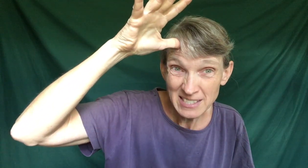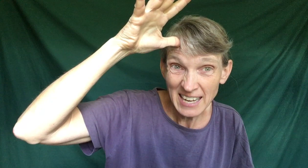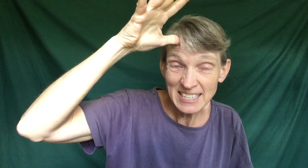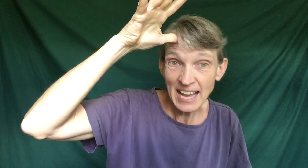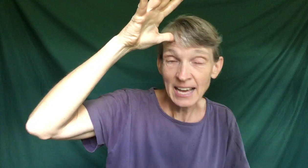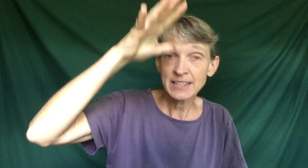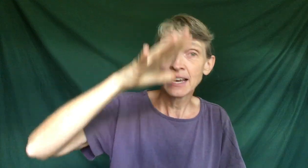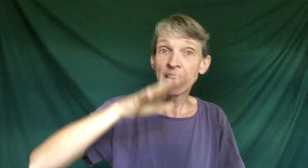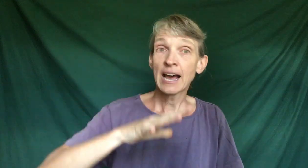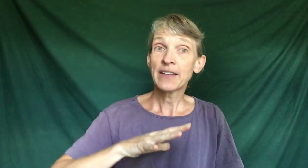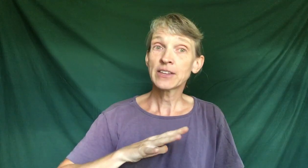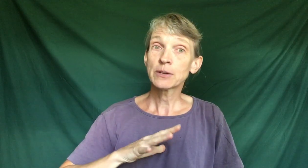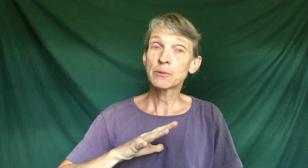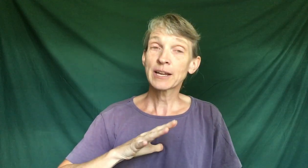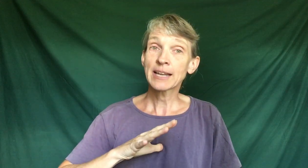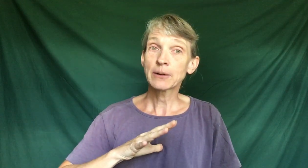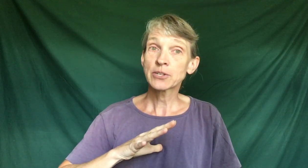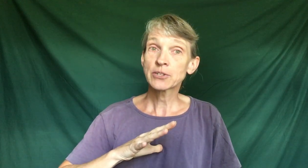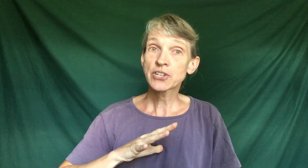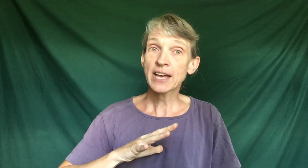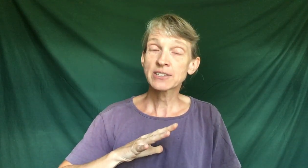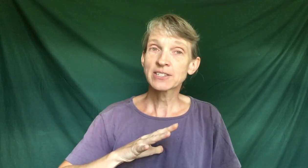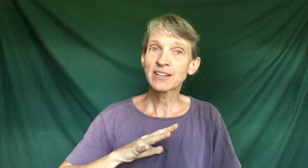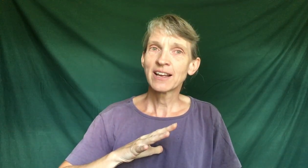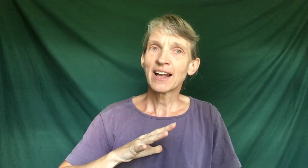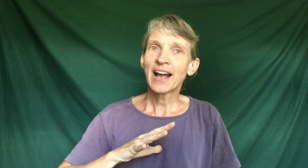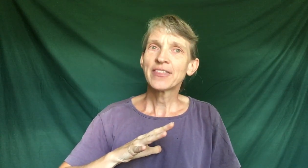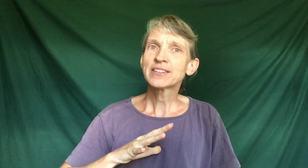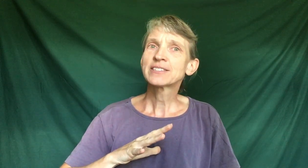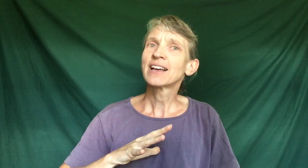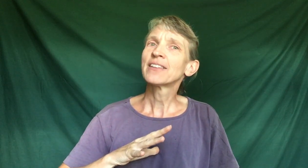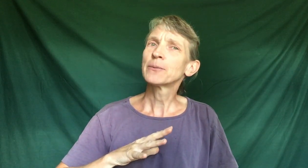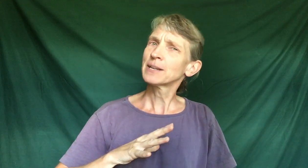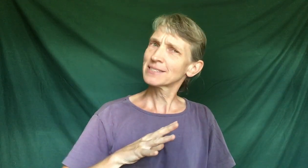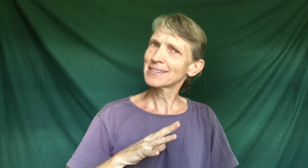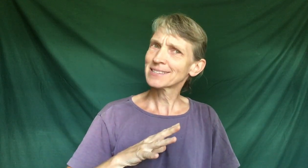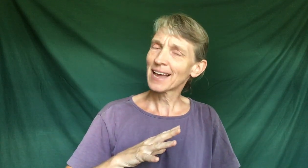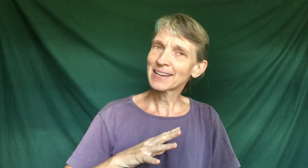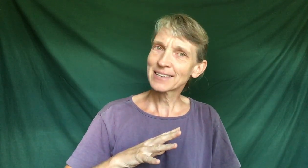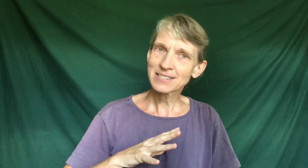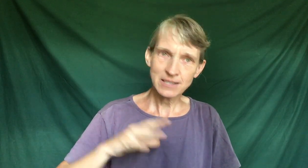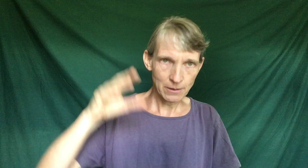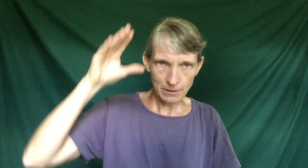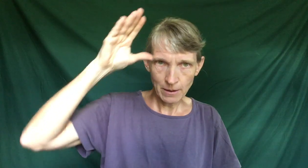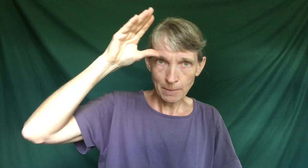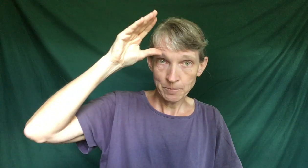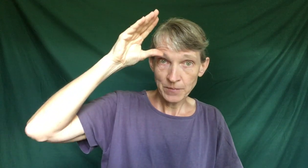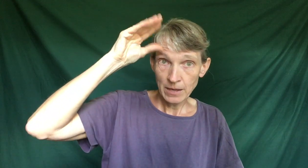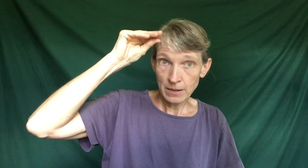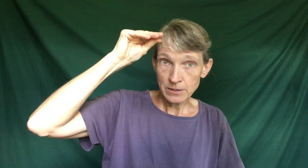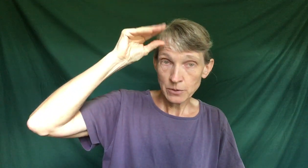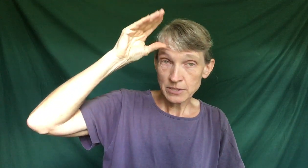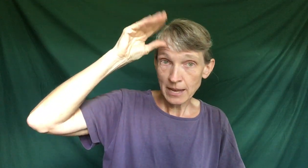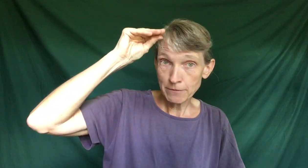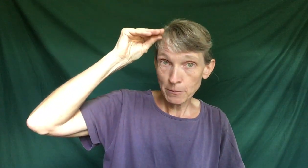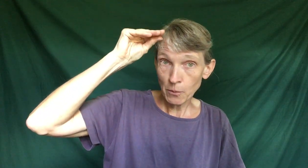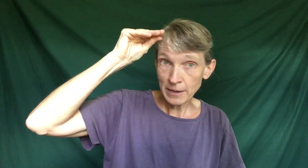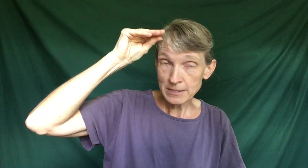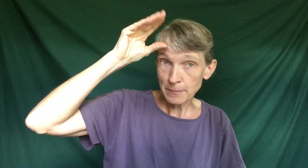sign dad, and then you need to bring it down to your chest. And the reason this sign is, so the sign for boy is up here